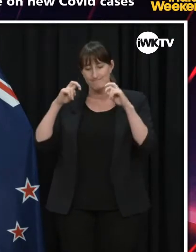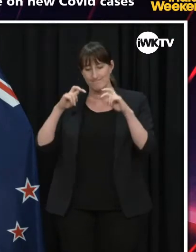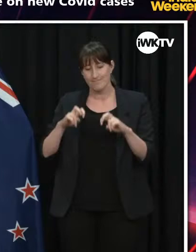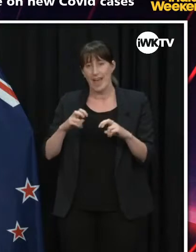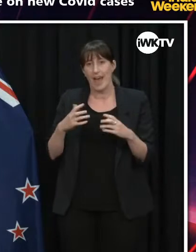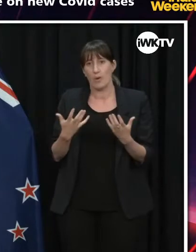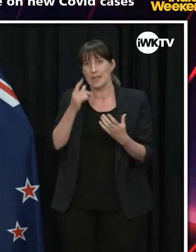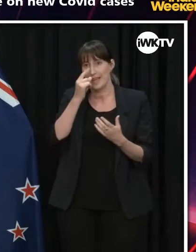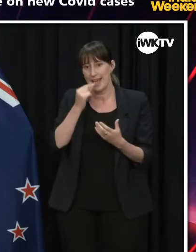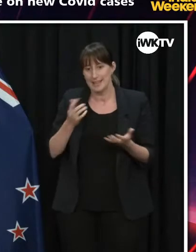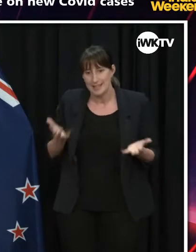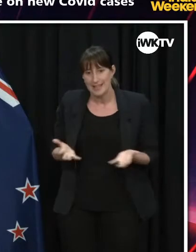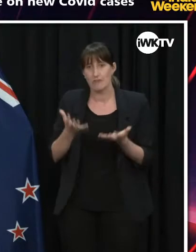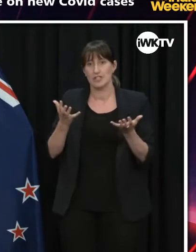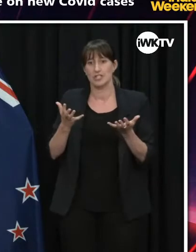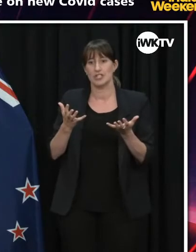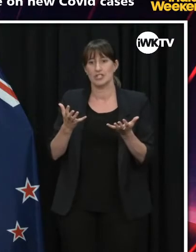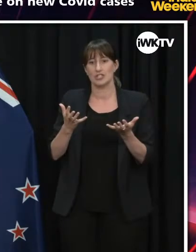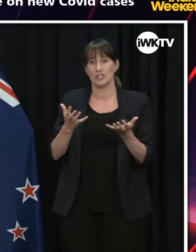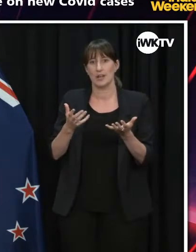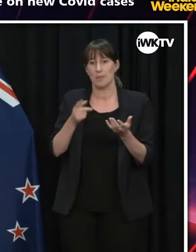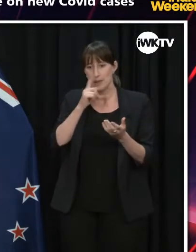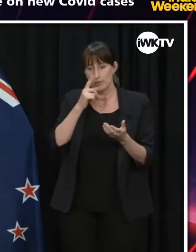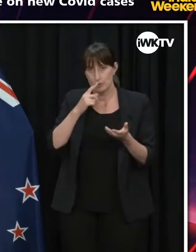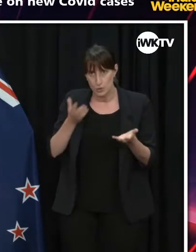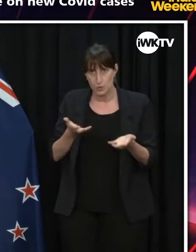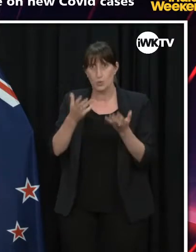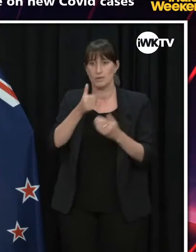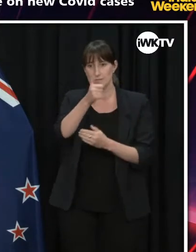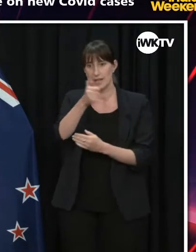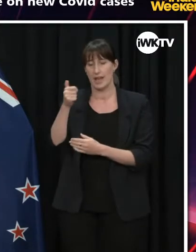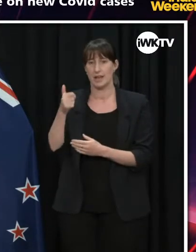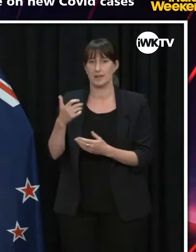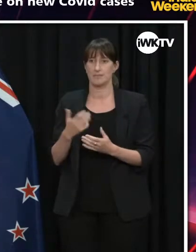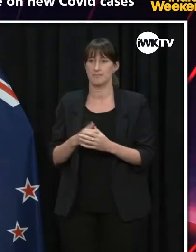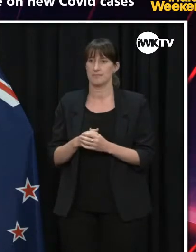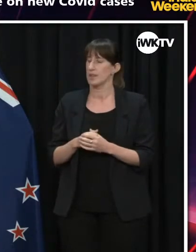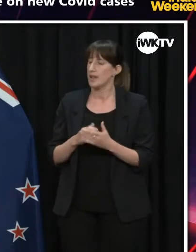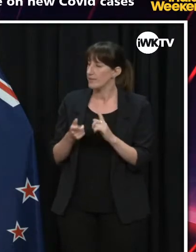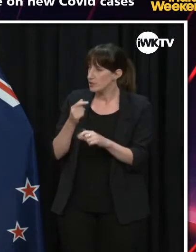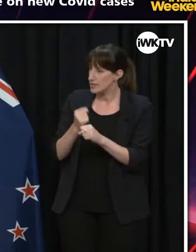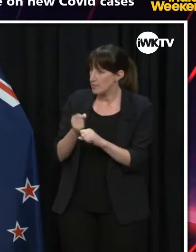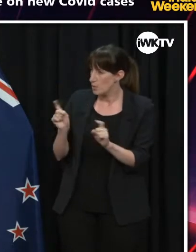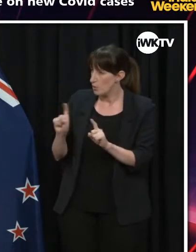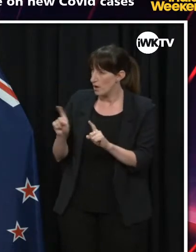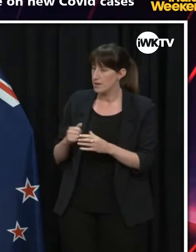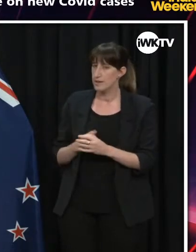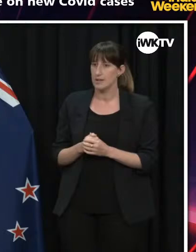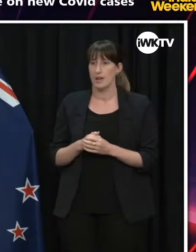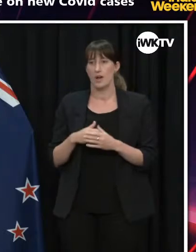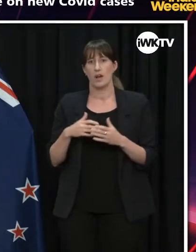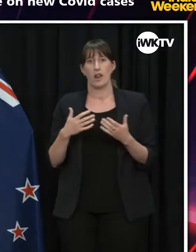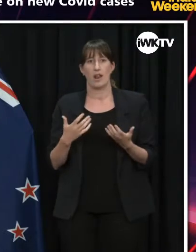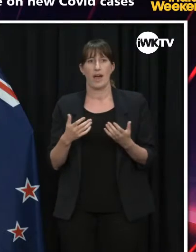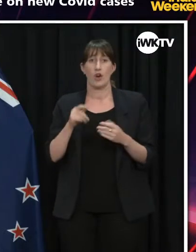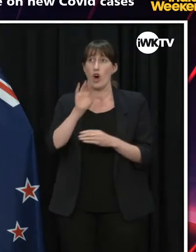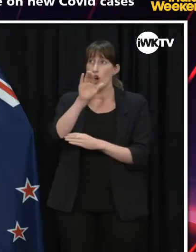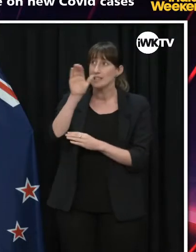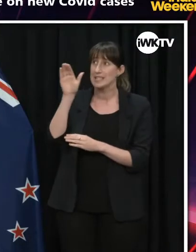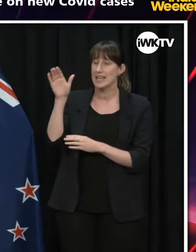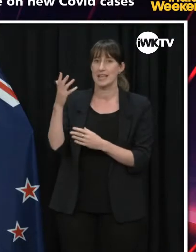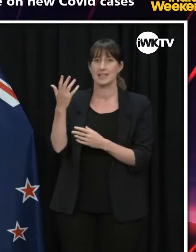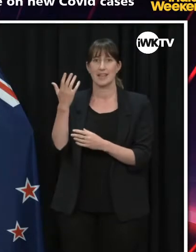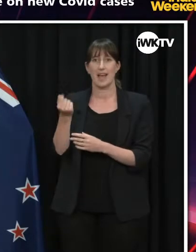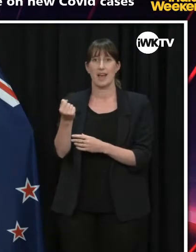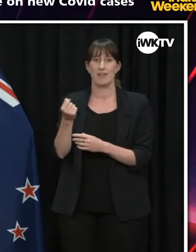can encourage greater uptake, what more tools we can give businesses to encourage people to do. What sort of thing? Look, we look at experiences from around the world where they might